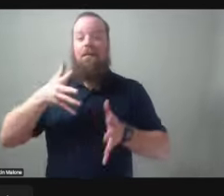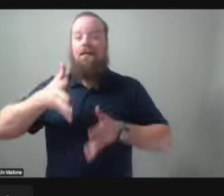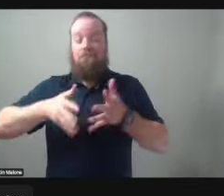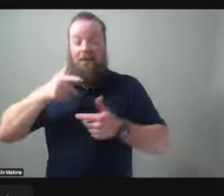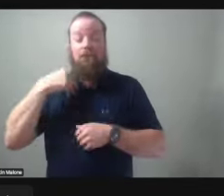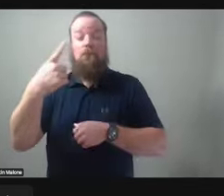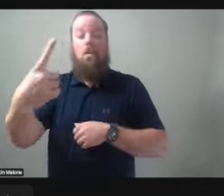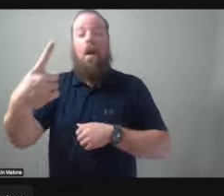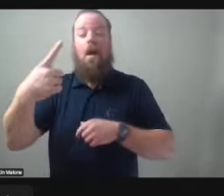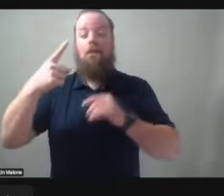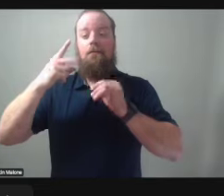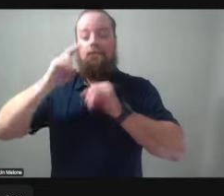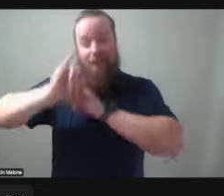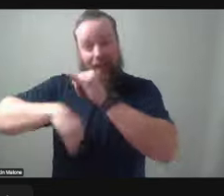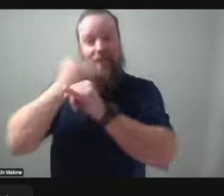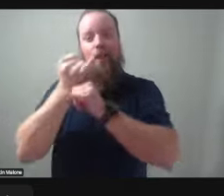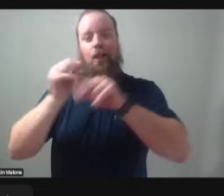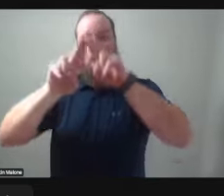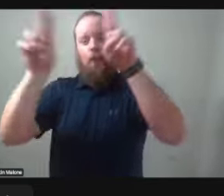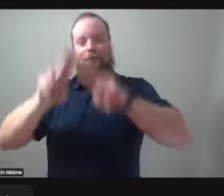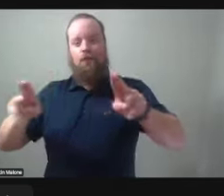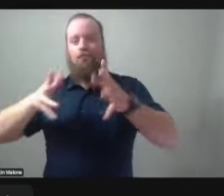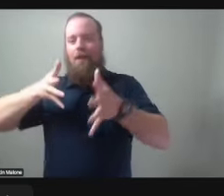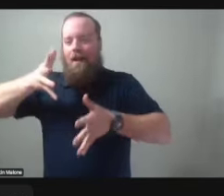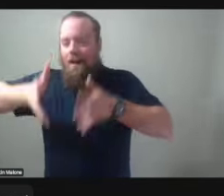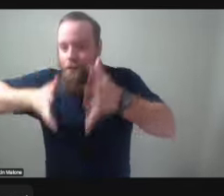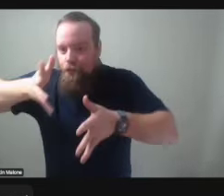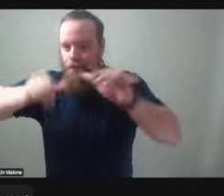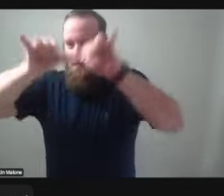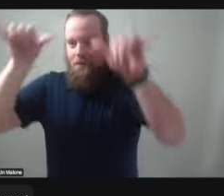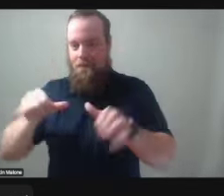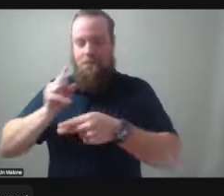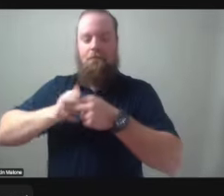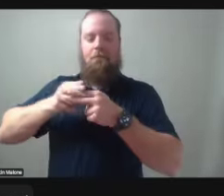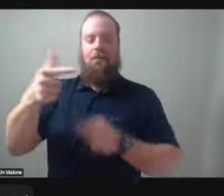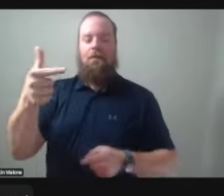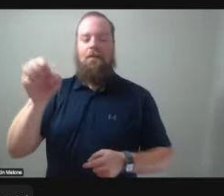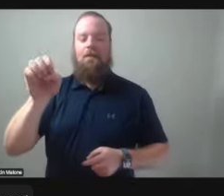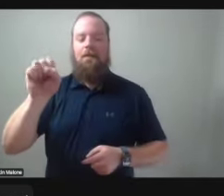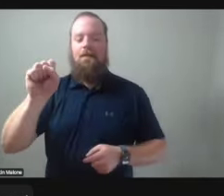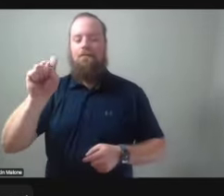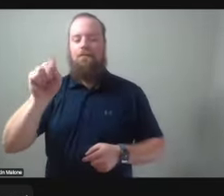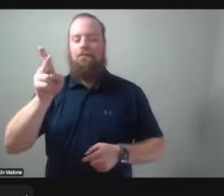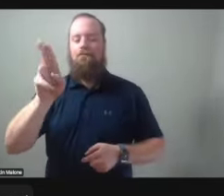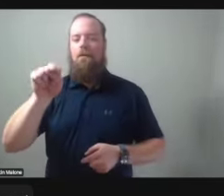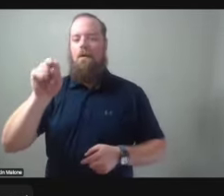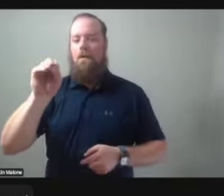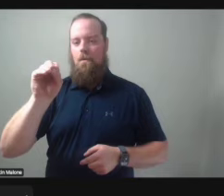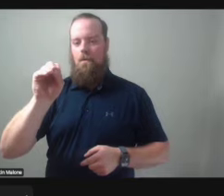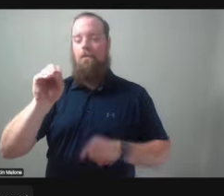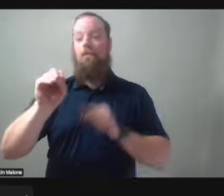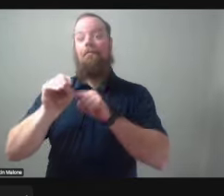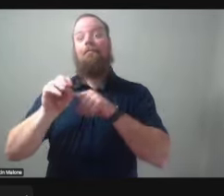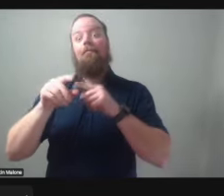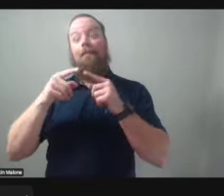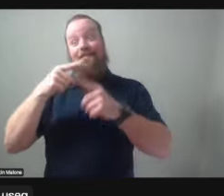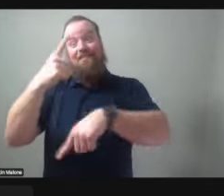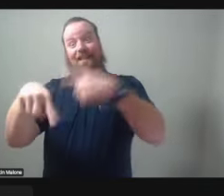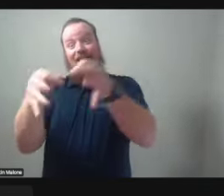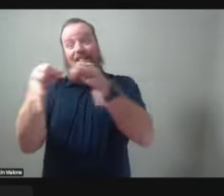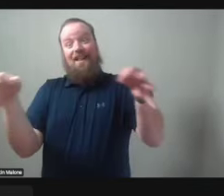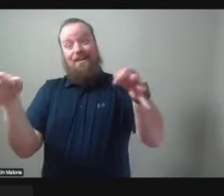as well as what we see here, Mexican Sign Language, Black American Sign Language,